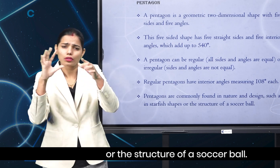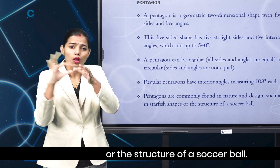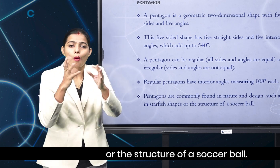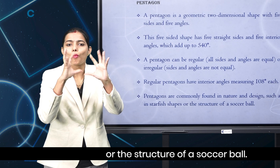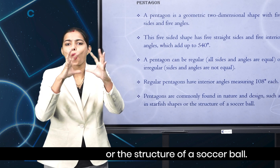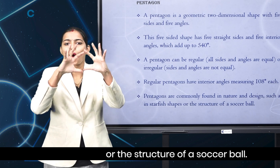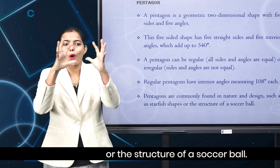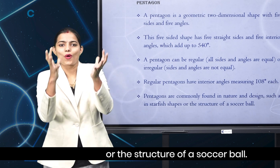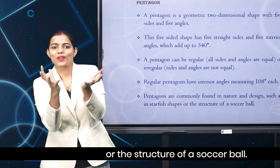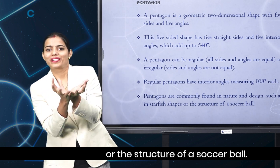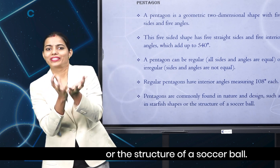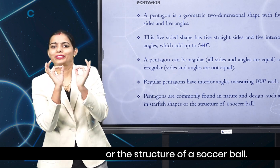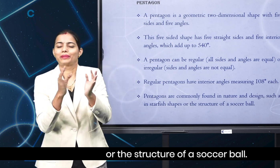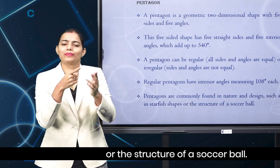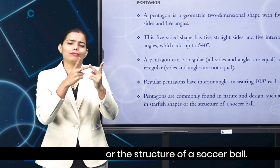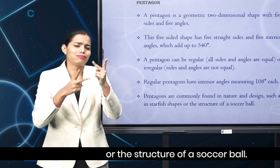the structure of a soccer ball.